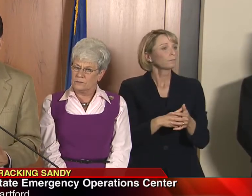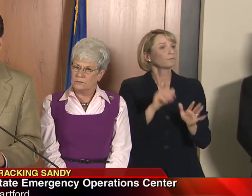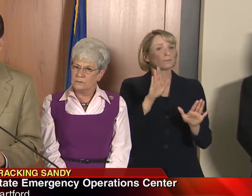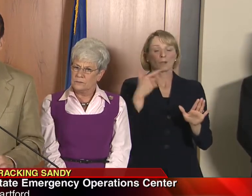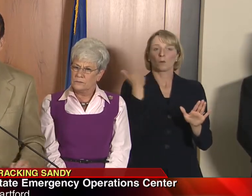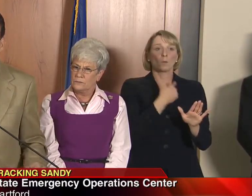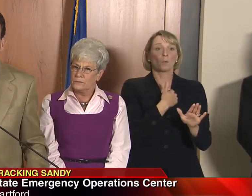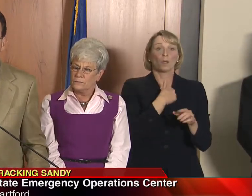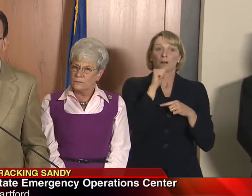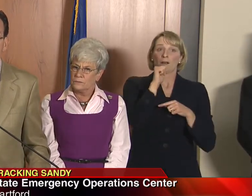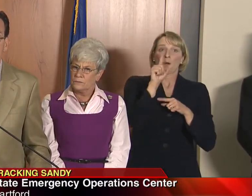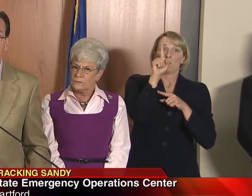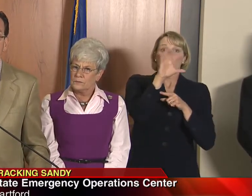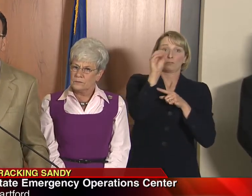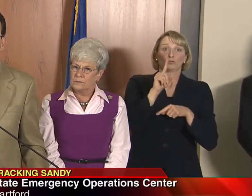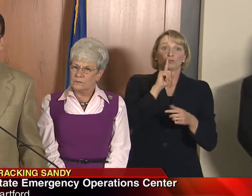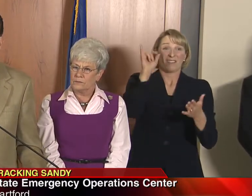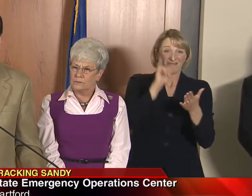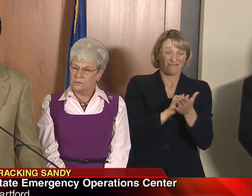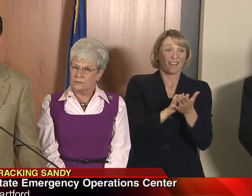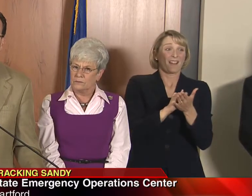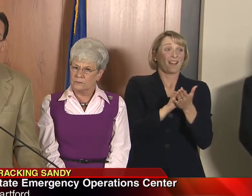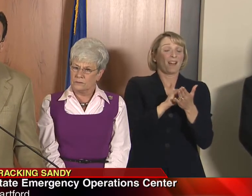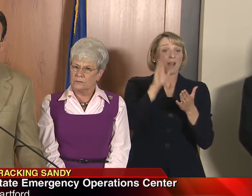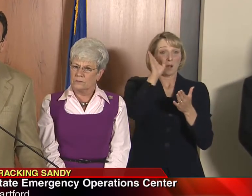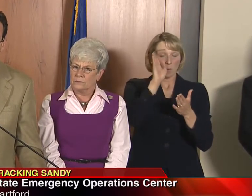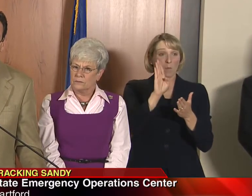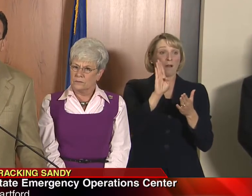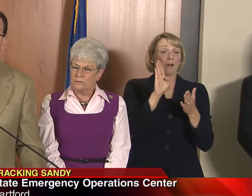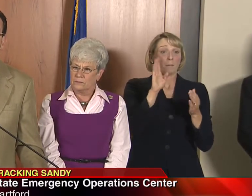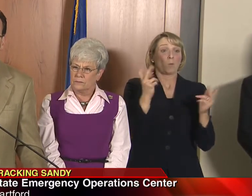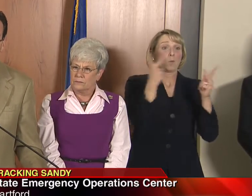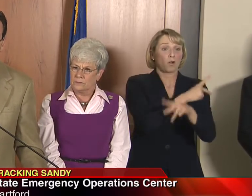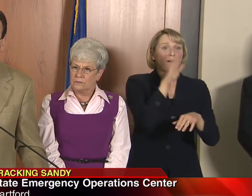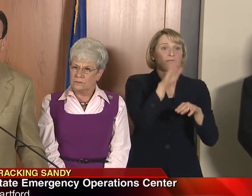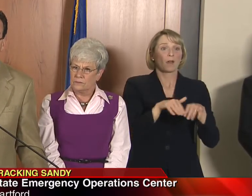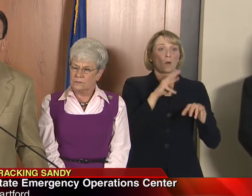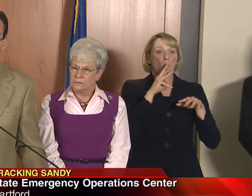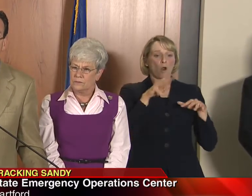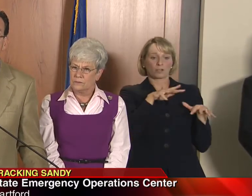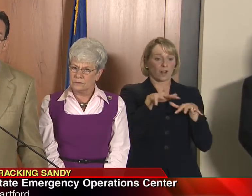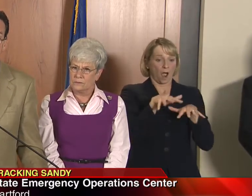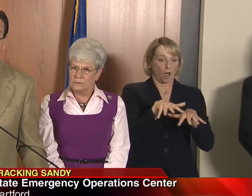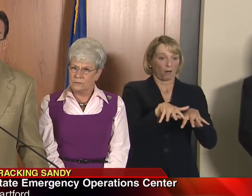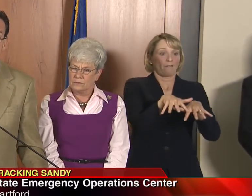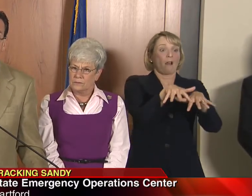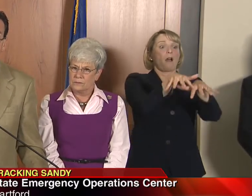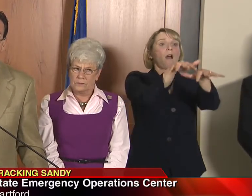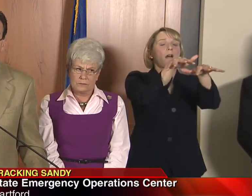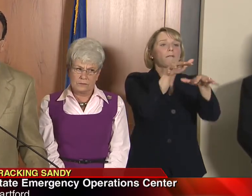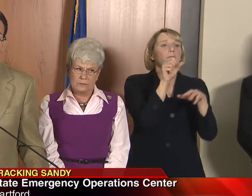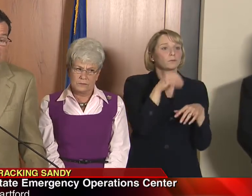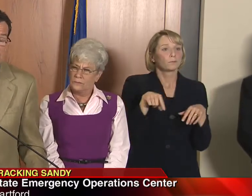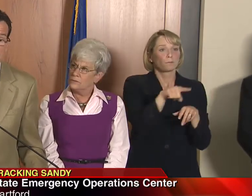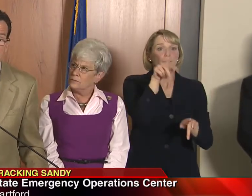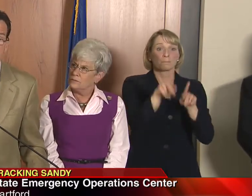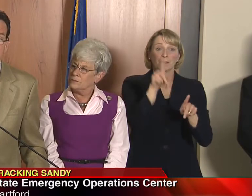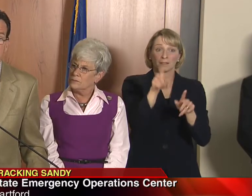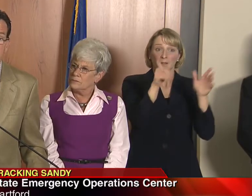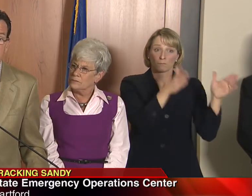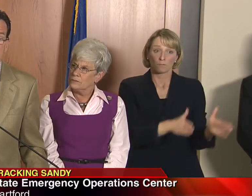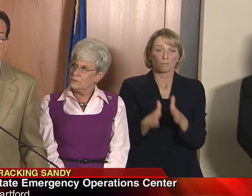we're not sure that at this point that would be worse than downstream flooding. Right. So they need to prepare, for instance, for as